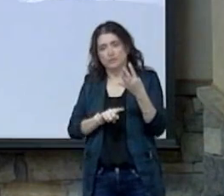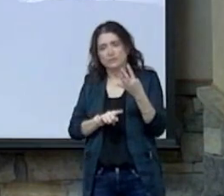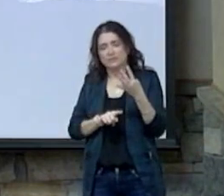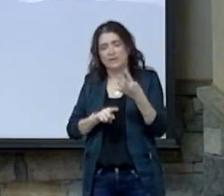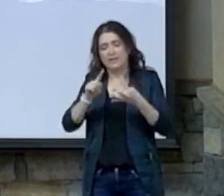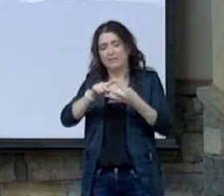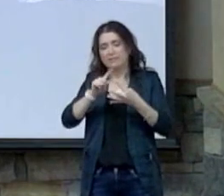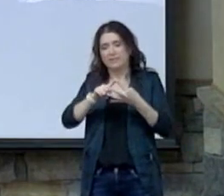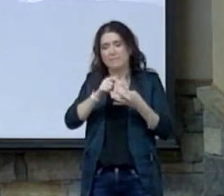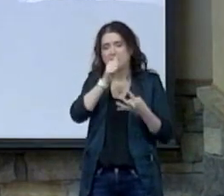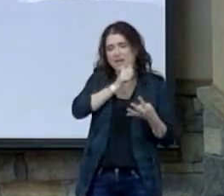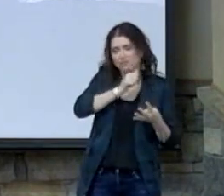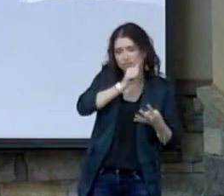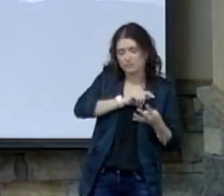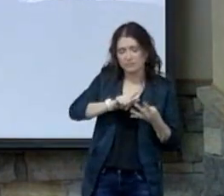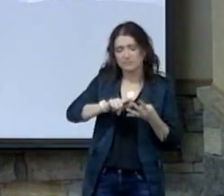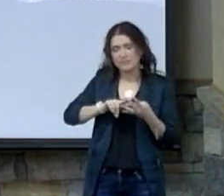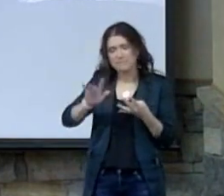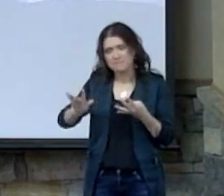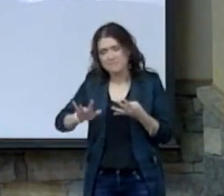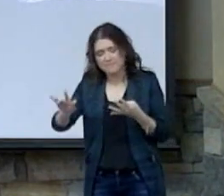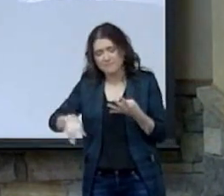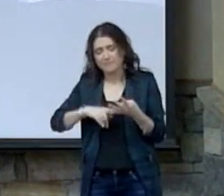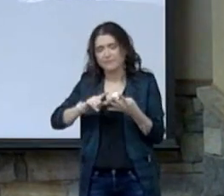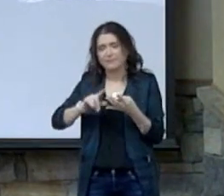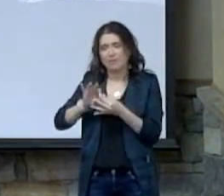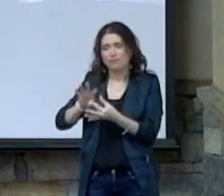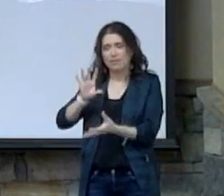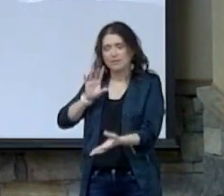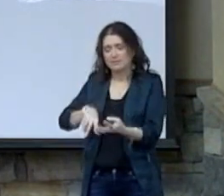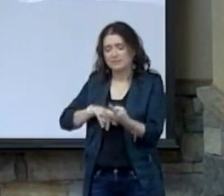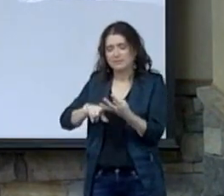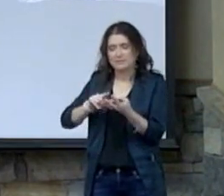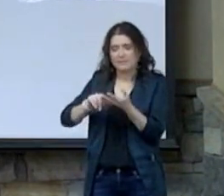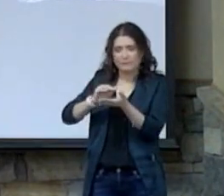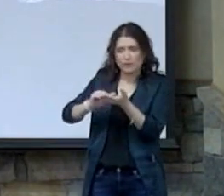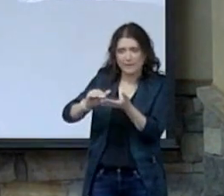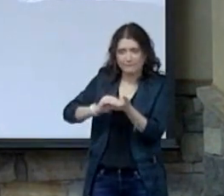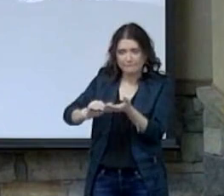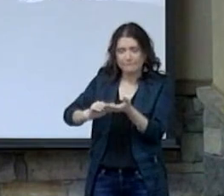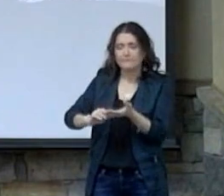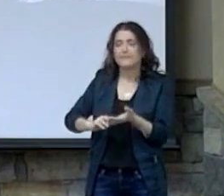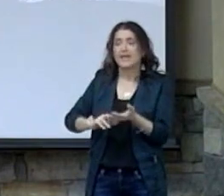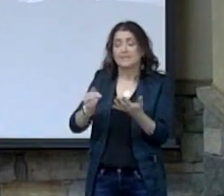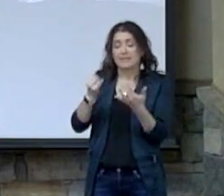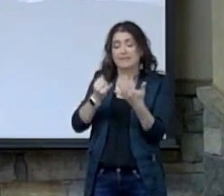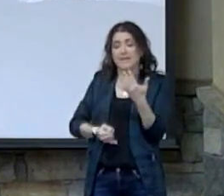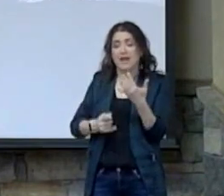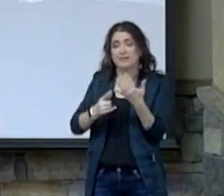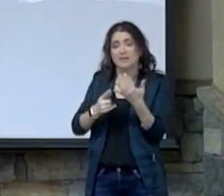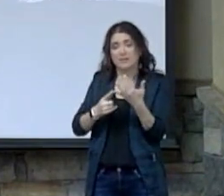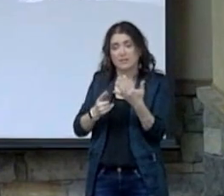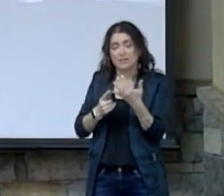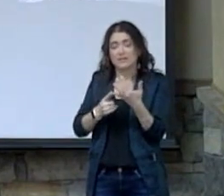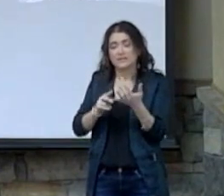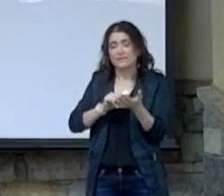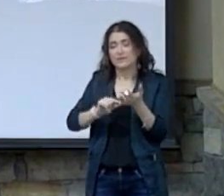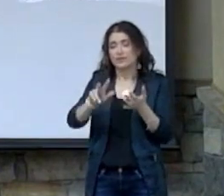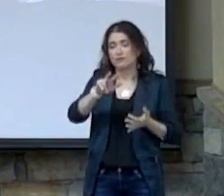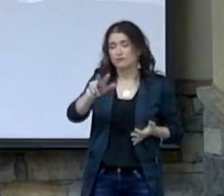of patience and pity and release and forgive. And then the final important word is found in verse